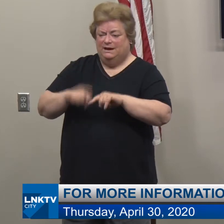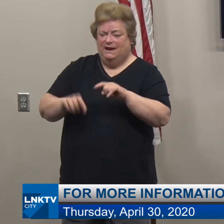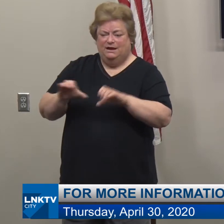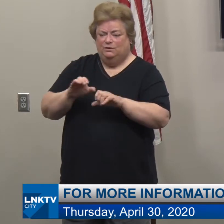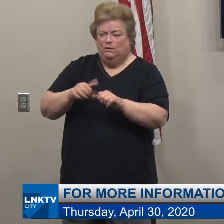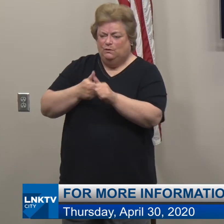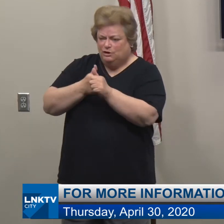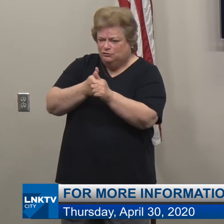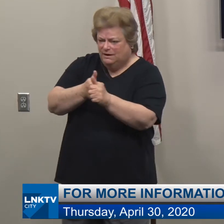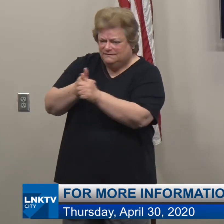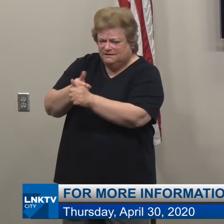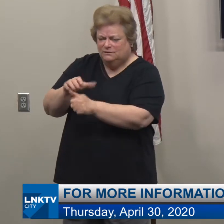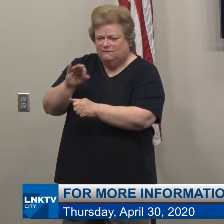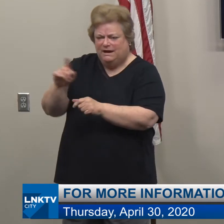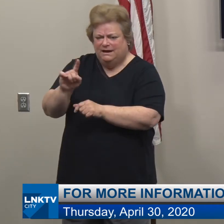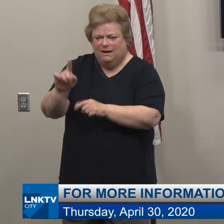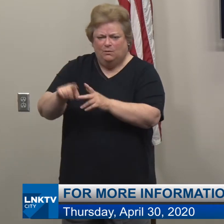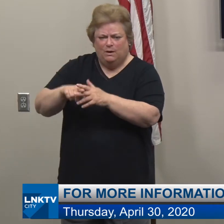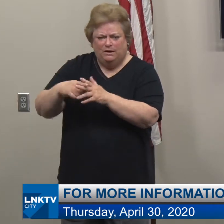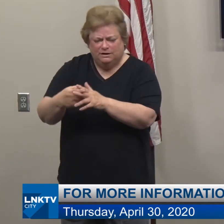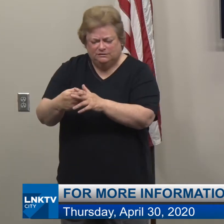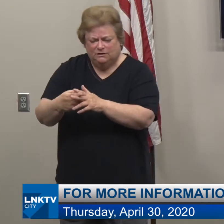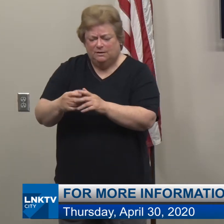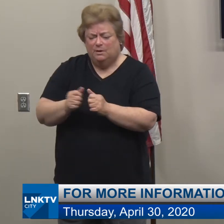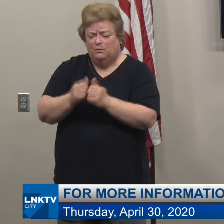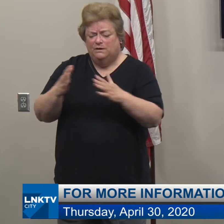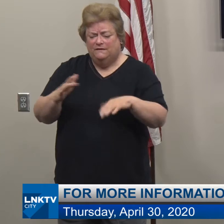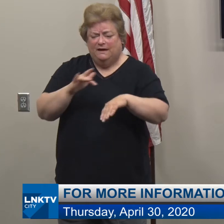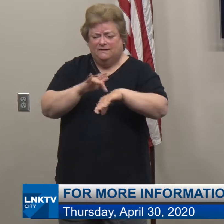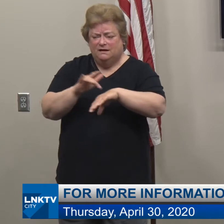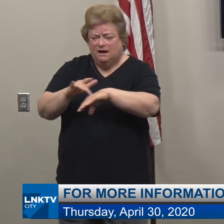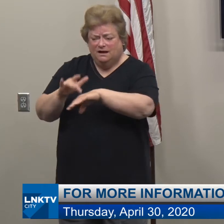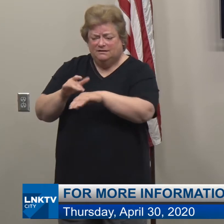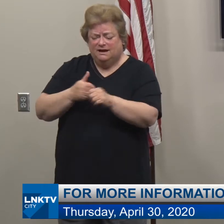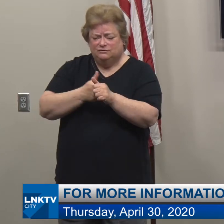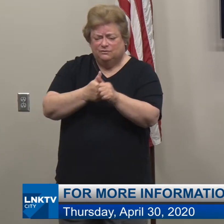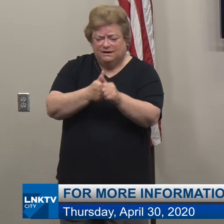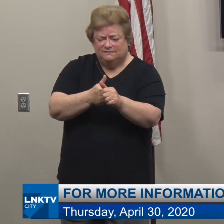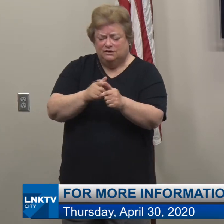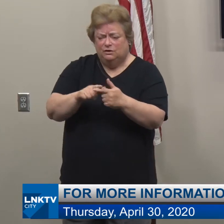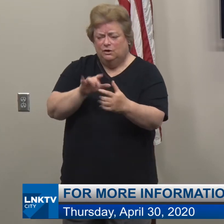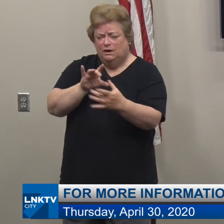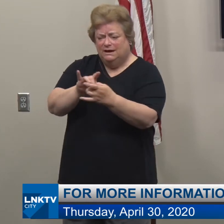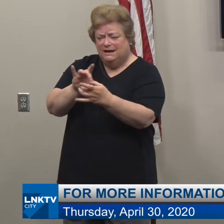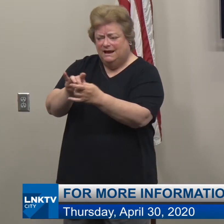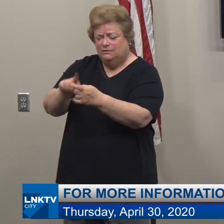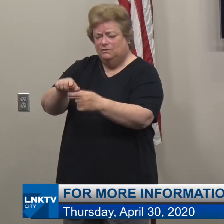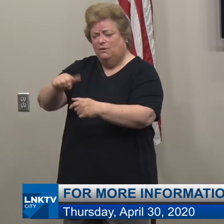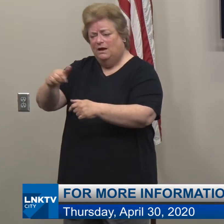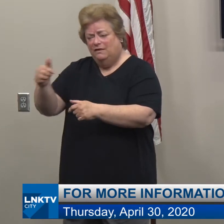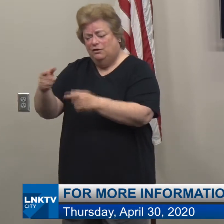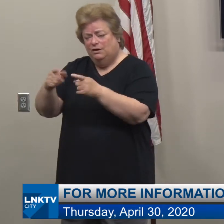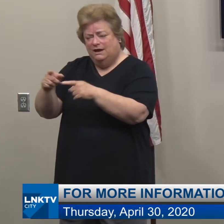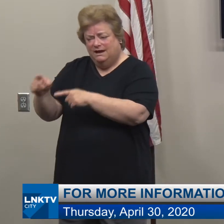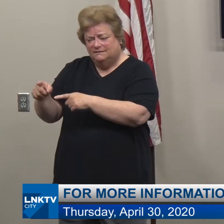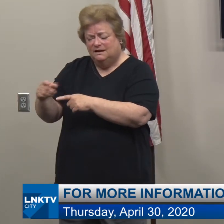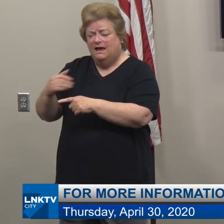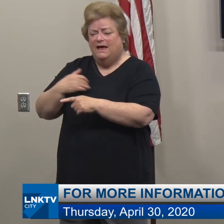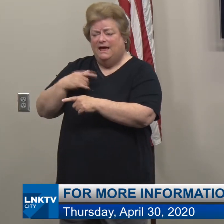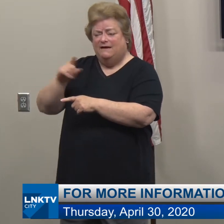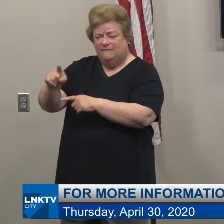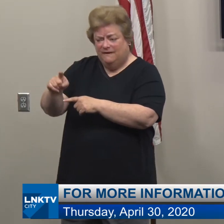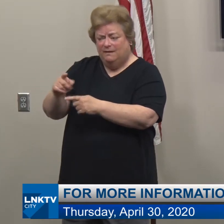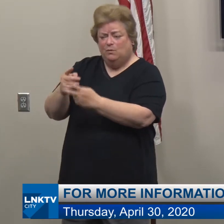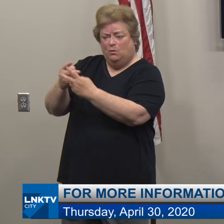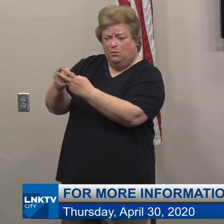contact tracing. But without contact tracing and being able to connect to potential cases early and have them quarantined